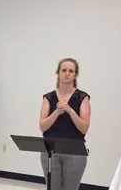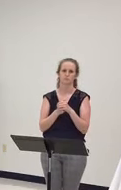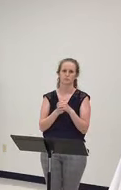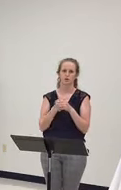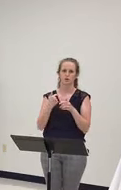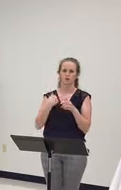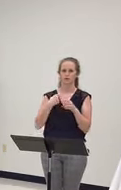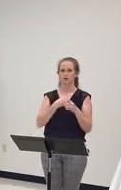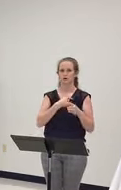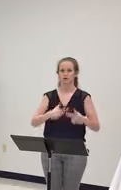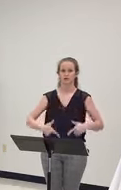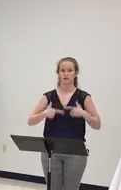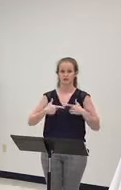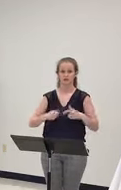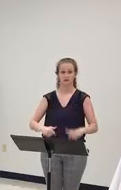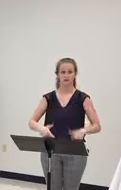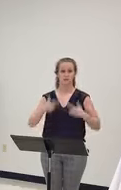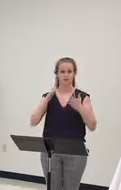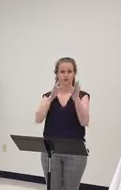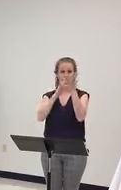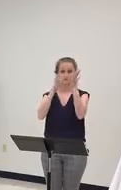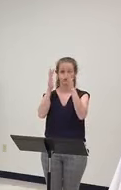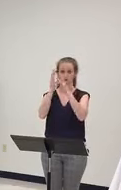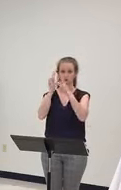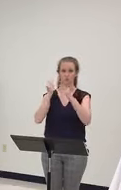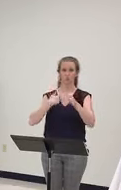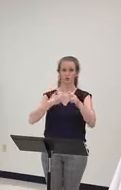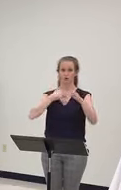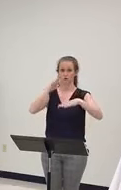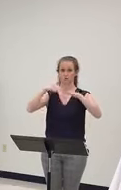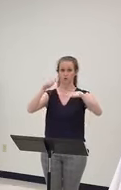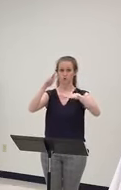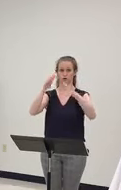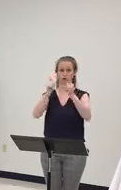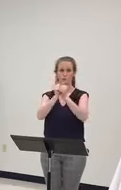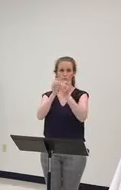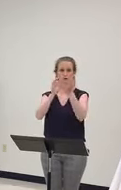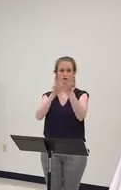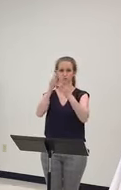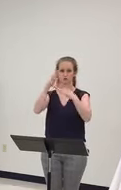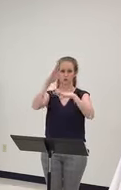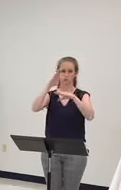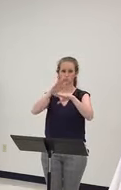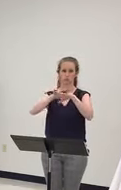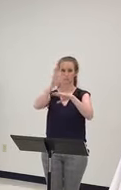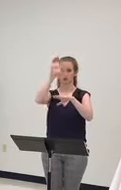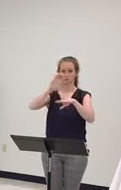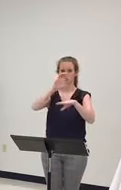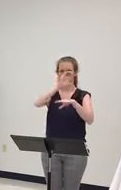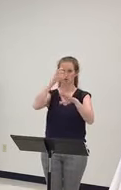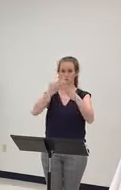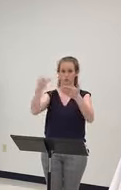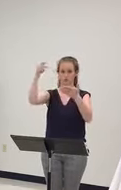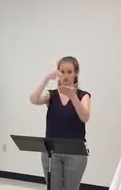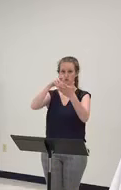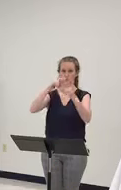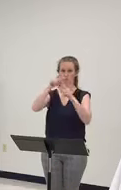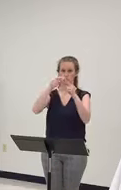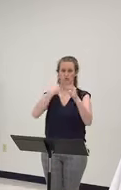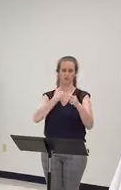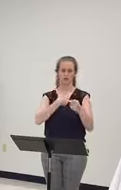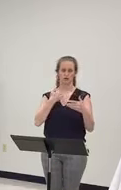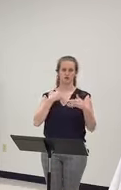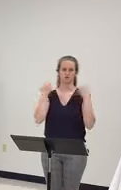that we are living the life of Jesus. We are walking with him on his cross and resurrection. And when we have joy and we